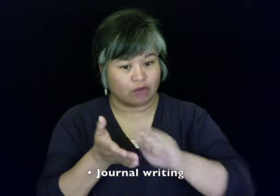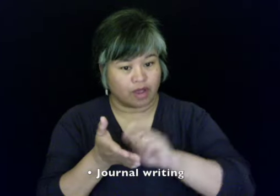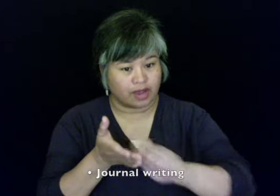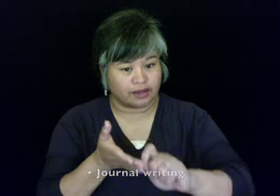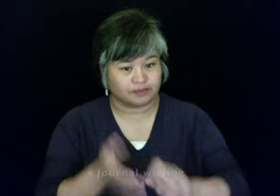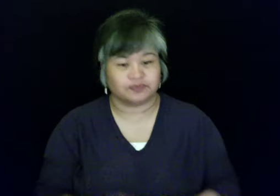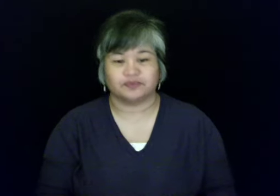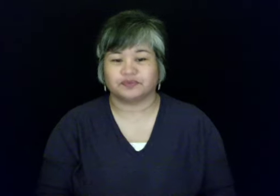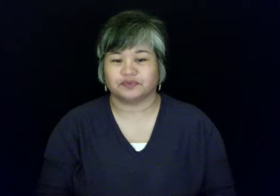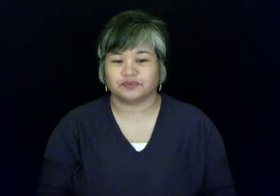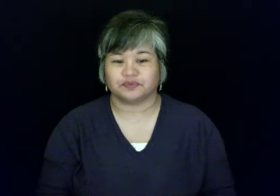Journal writing.